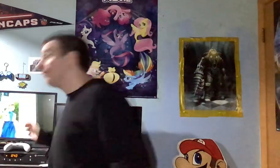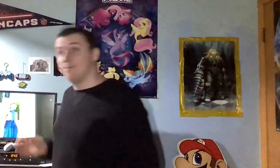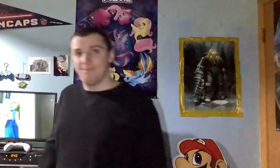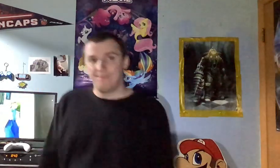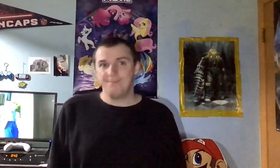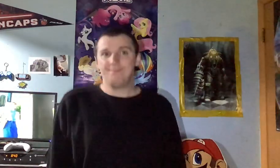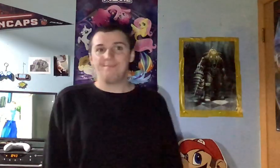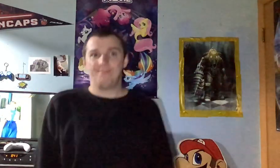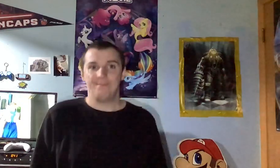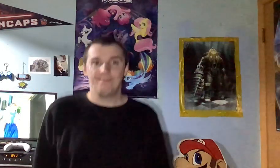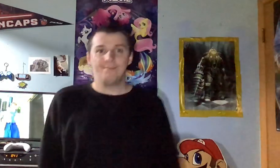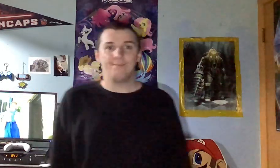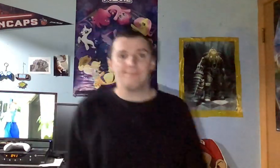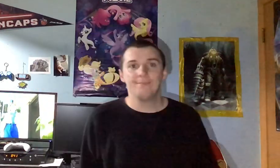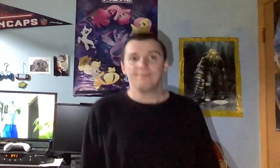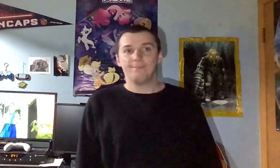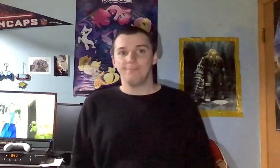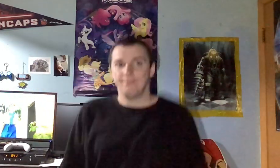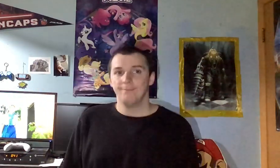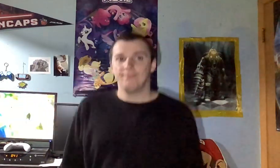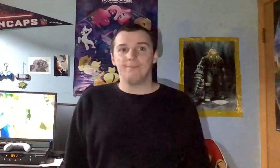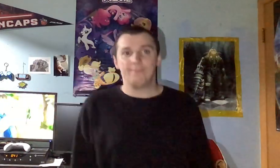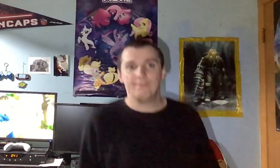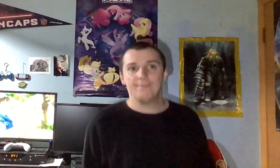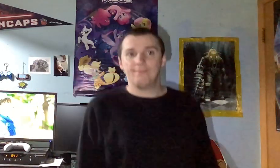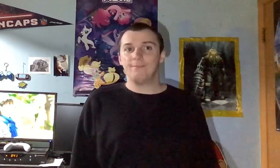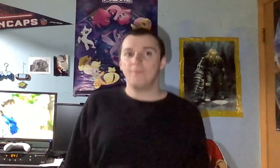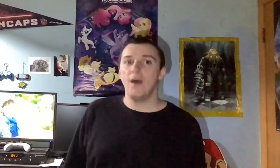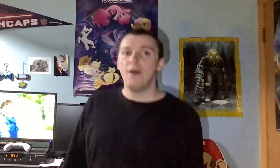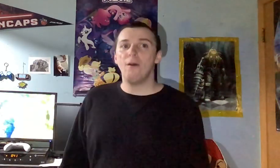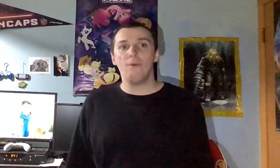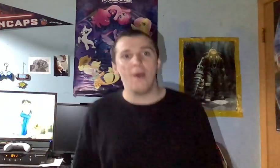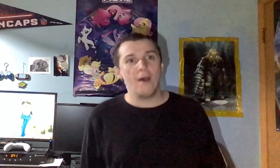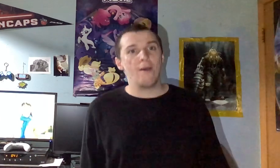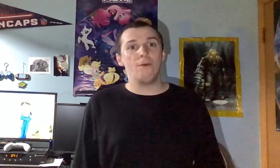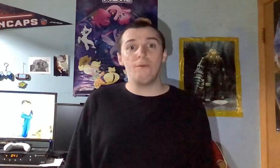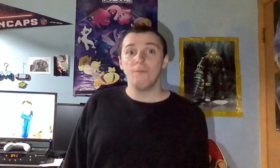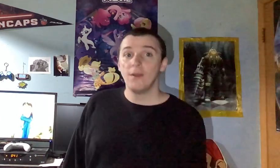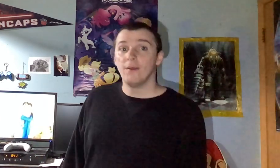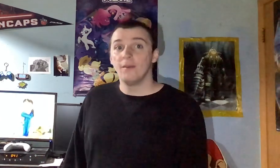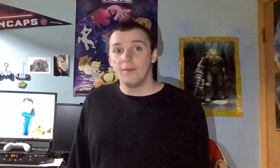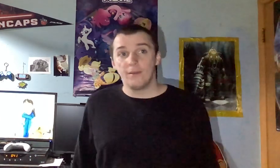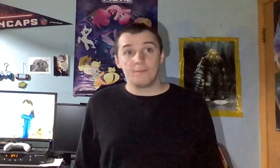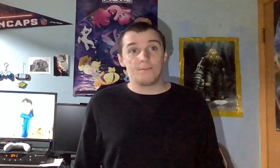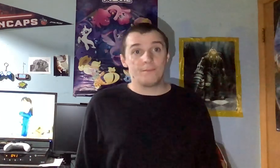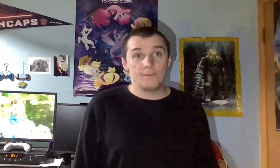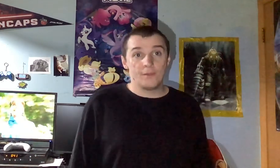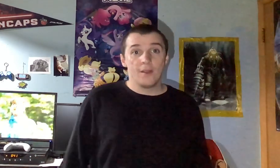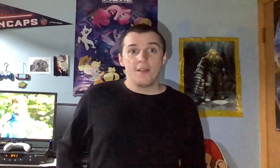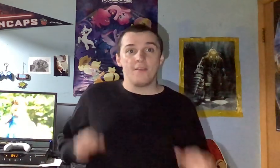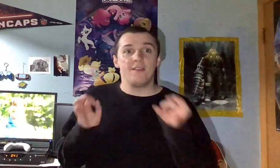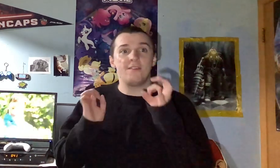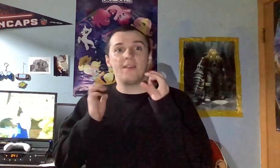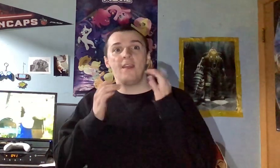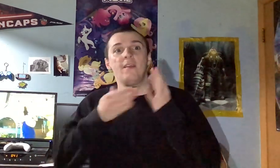I have moderate to severe plaque psoriasis. Now, there's Skyrizi. Things are getting